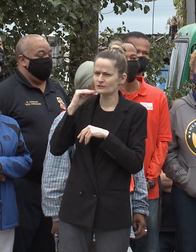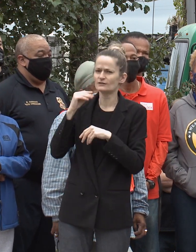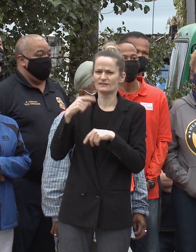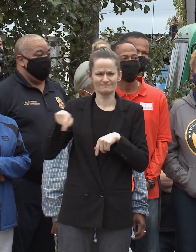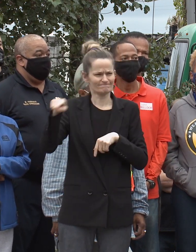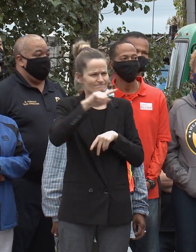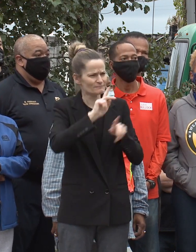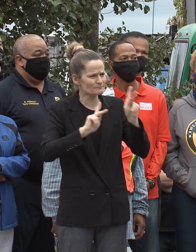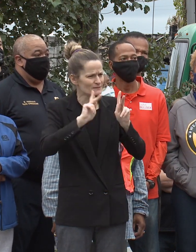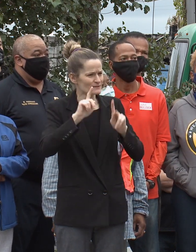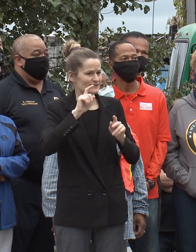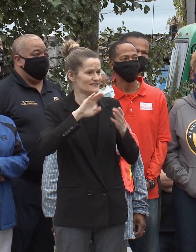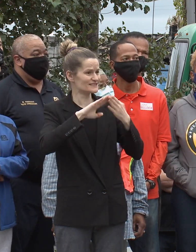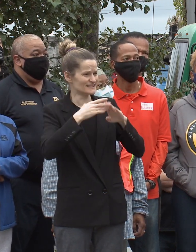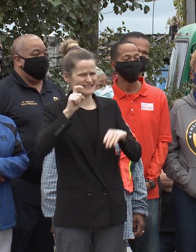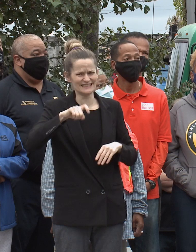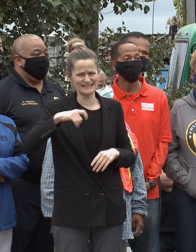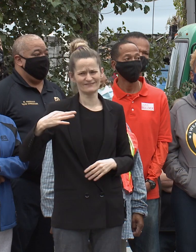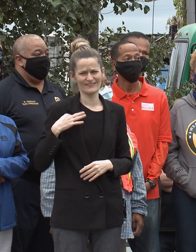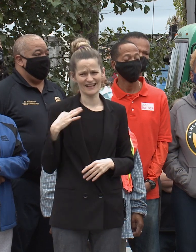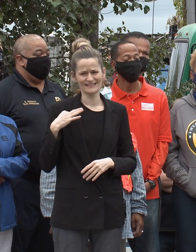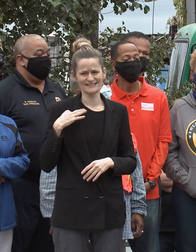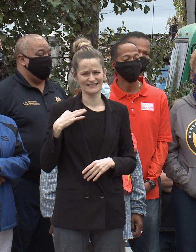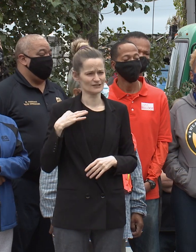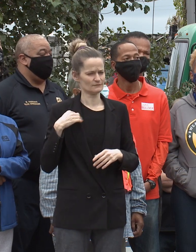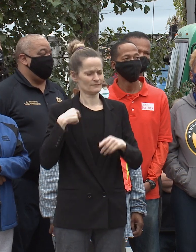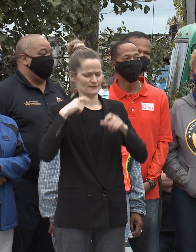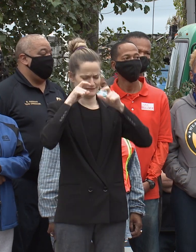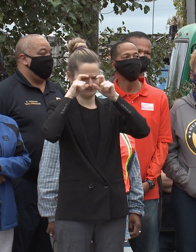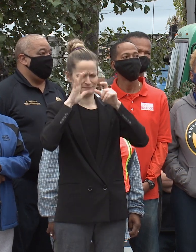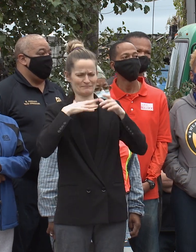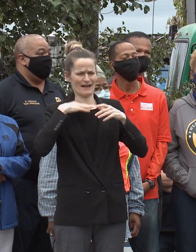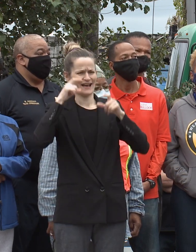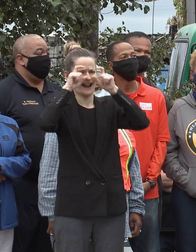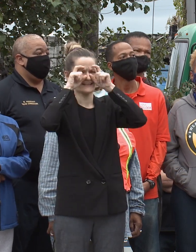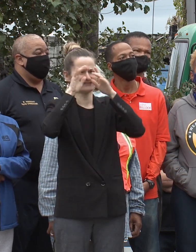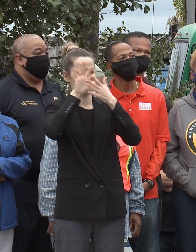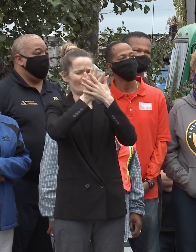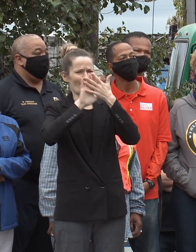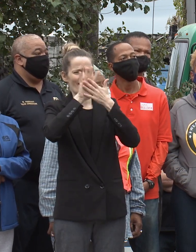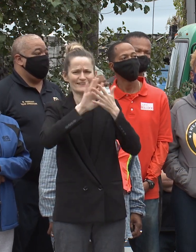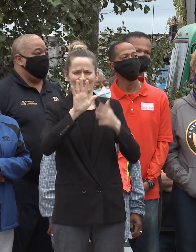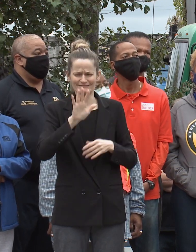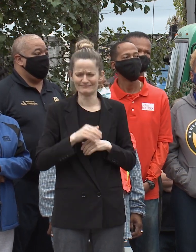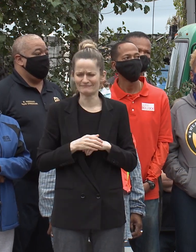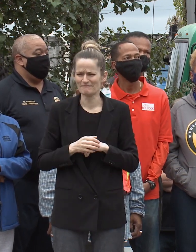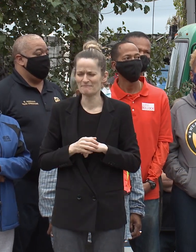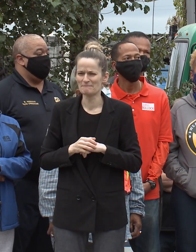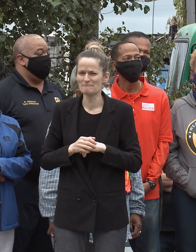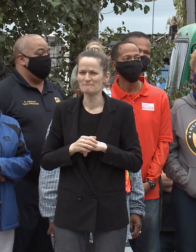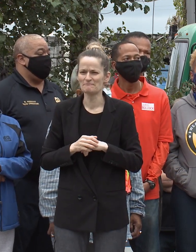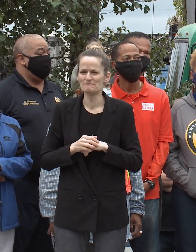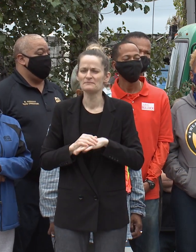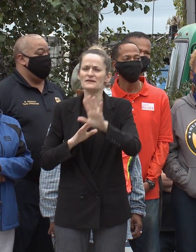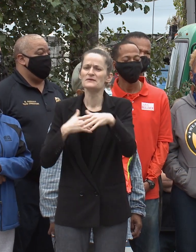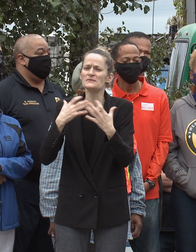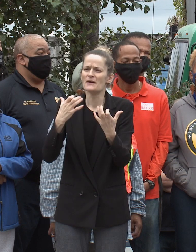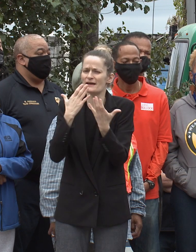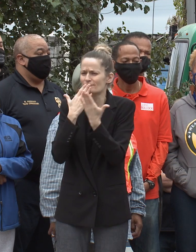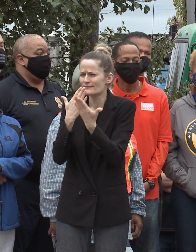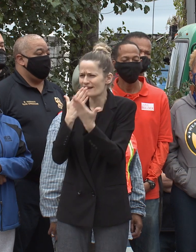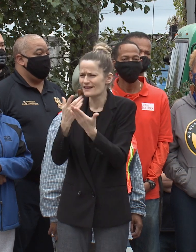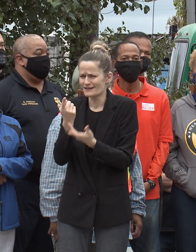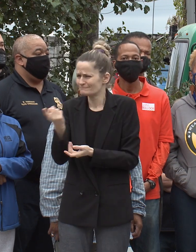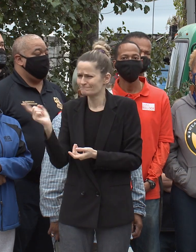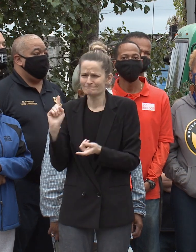volunteering. I'm going to take these glasses off. They're fogging up. And just sort of really want to thank them. The mayor said it, and he